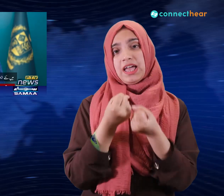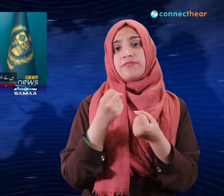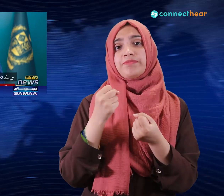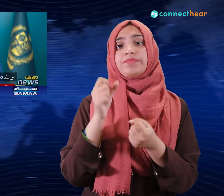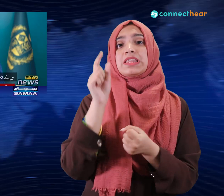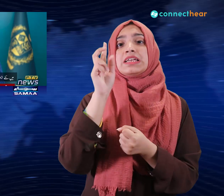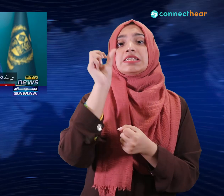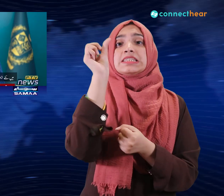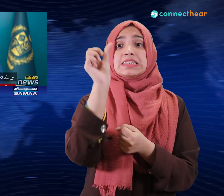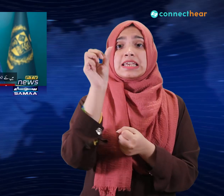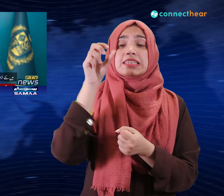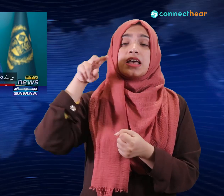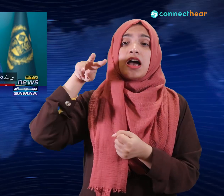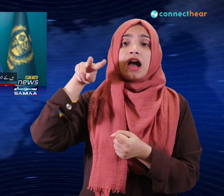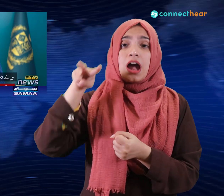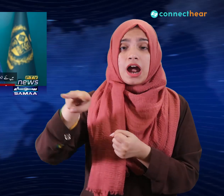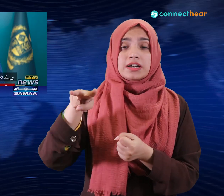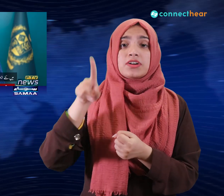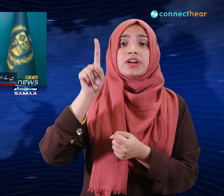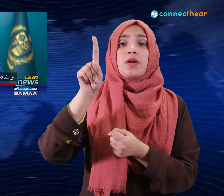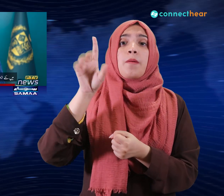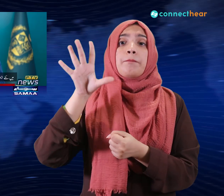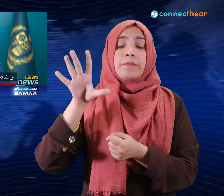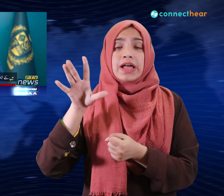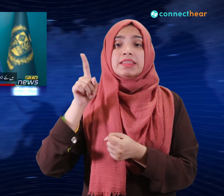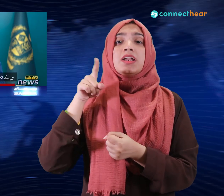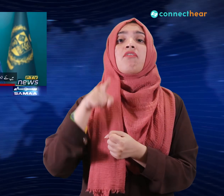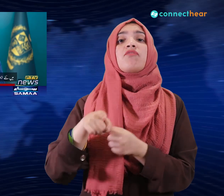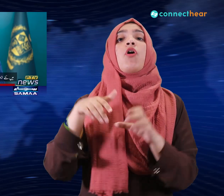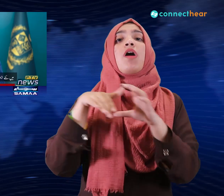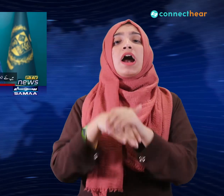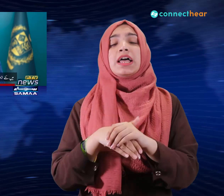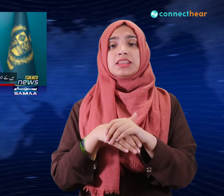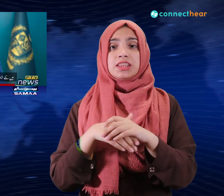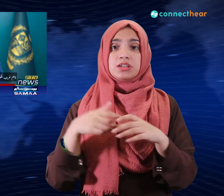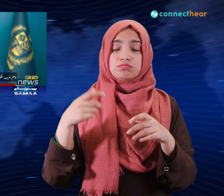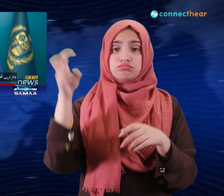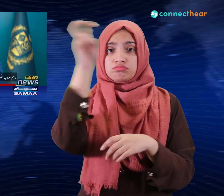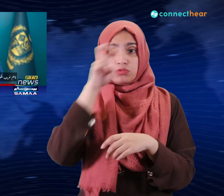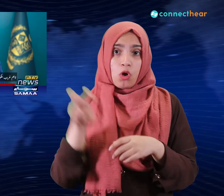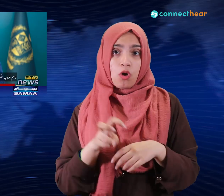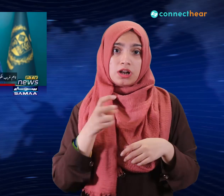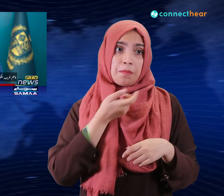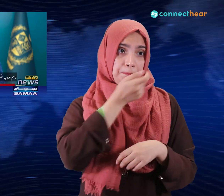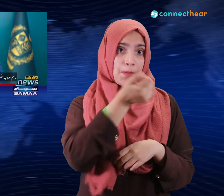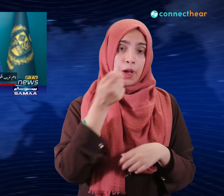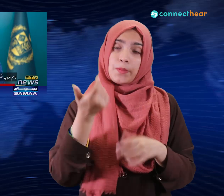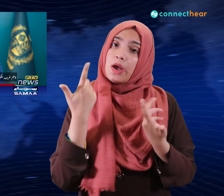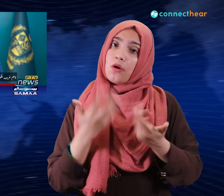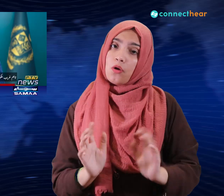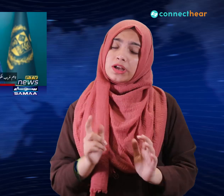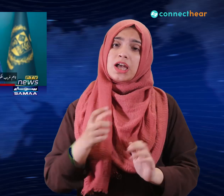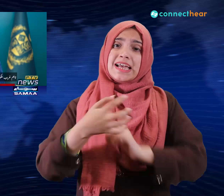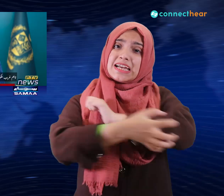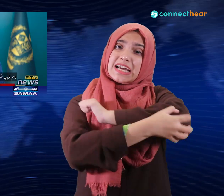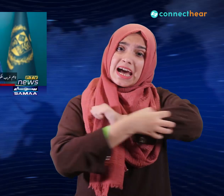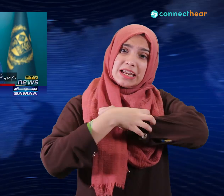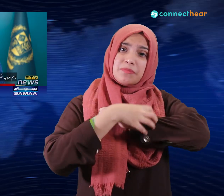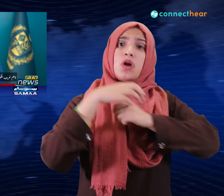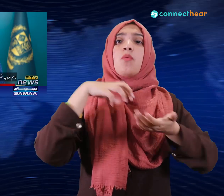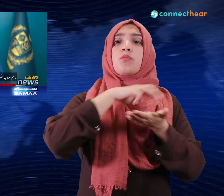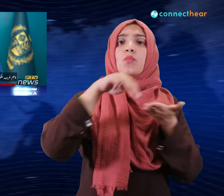$650 billion in new SDRs. Yet the additional reserves created for the poorest